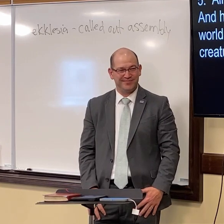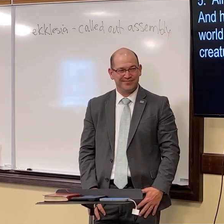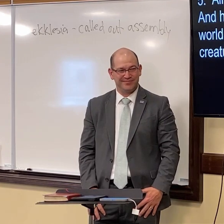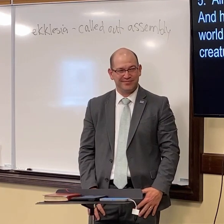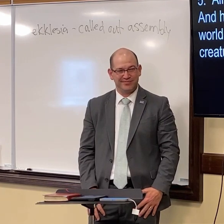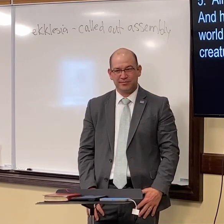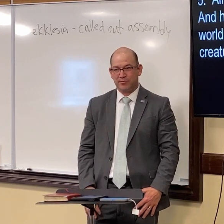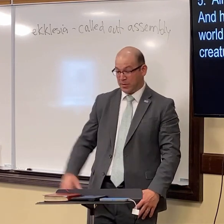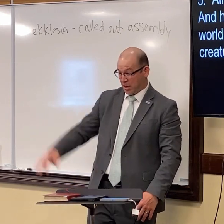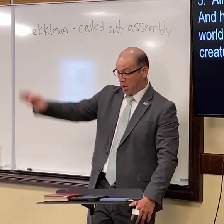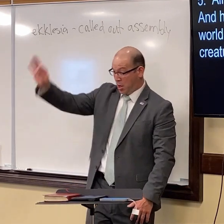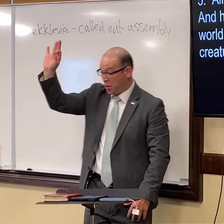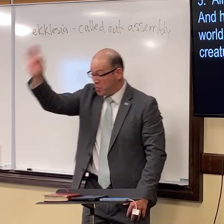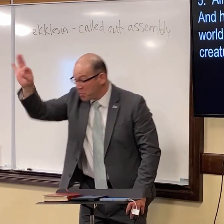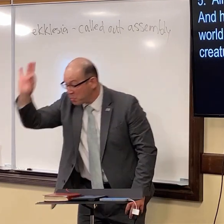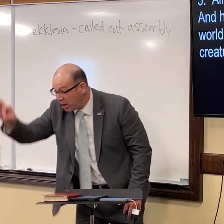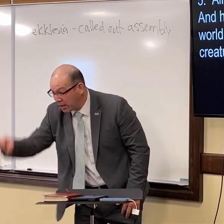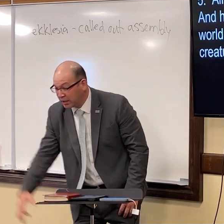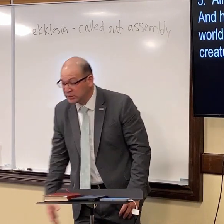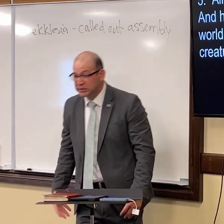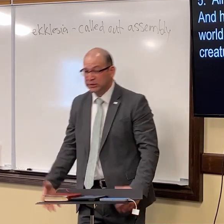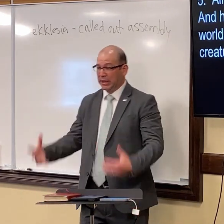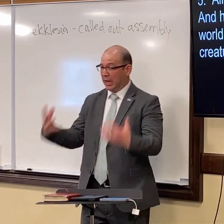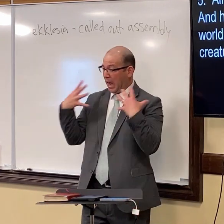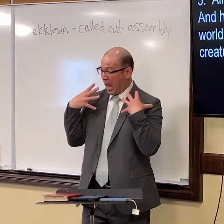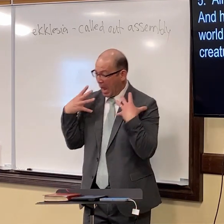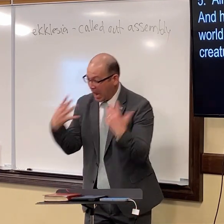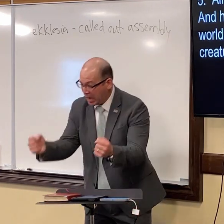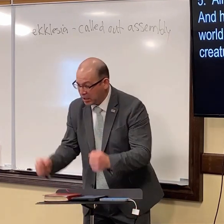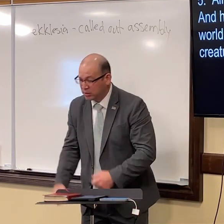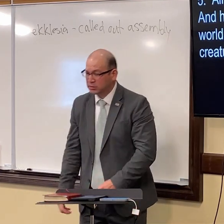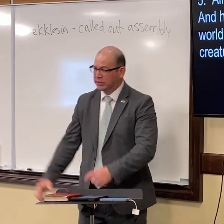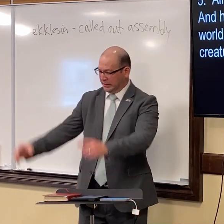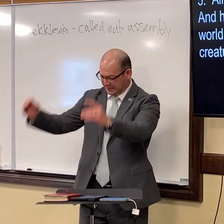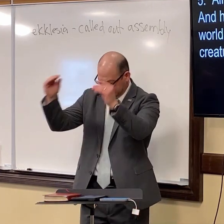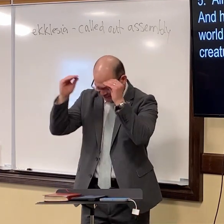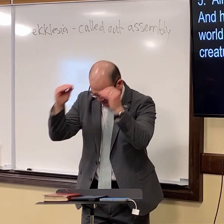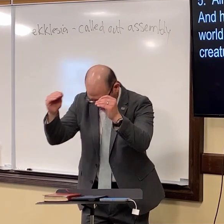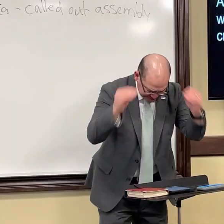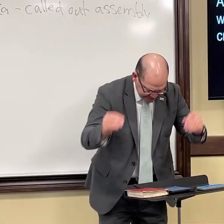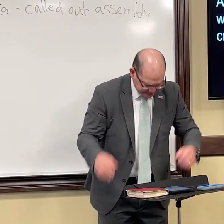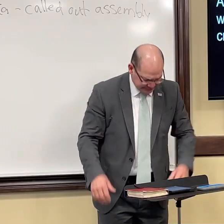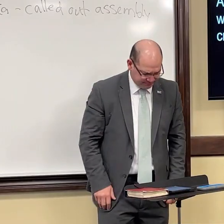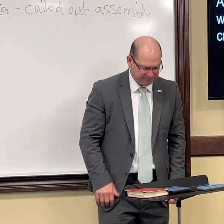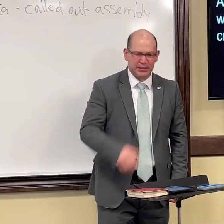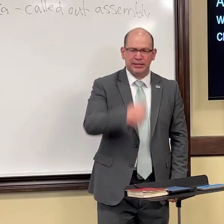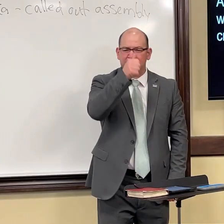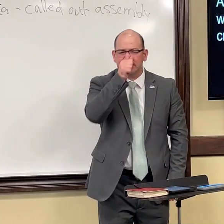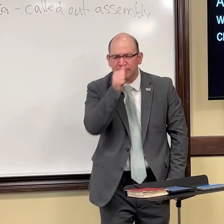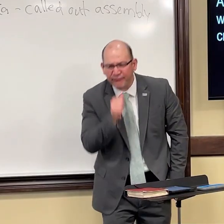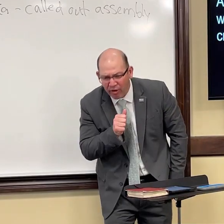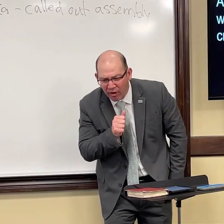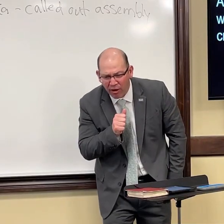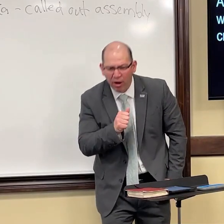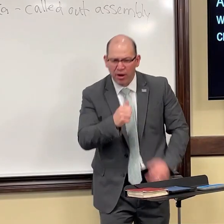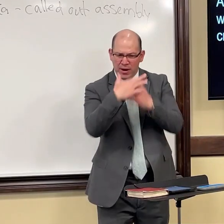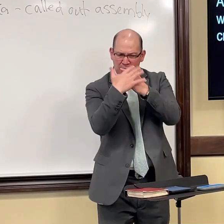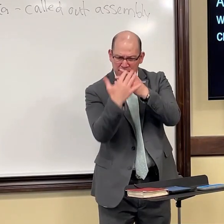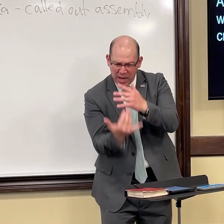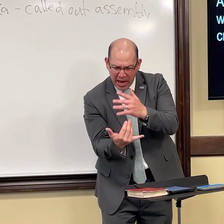That's why we celebrate Christmas. And He preached the gospel. He preached and healed and taught and